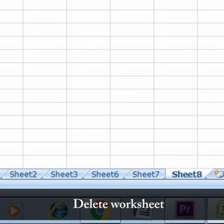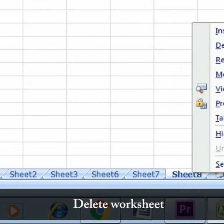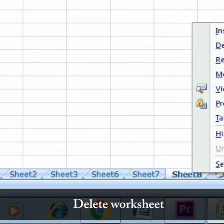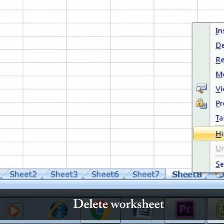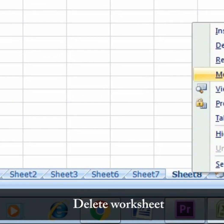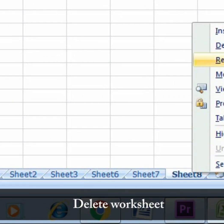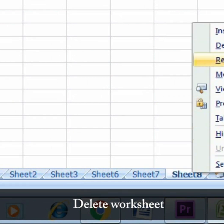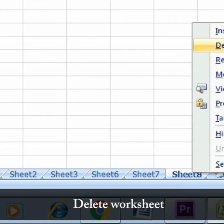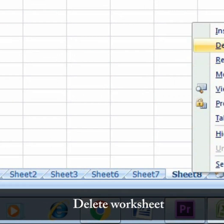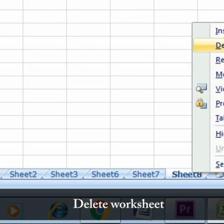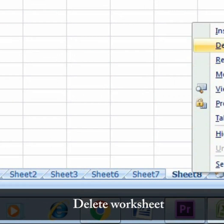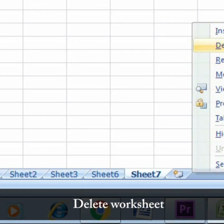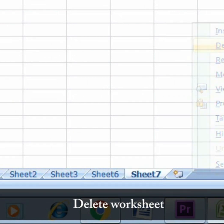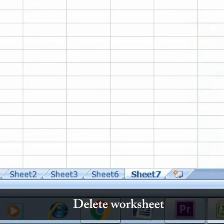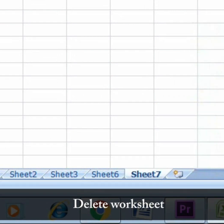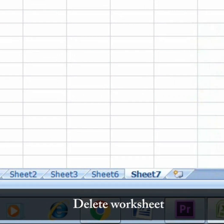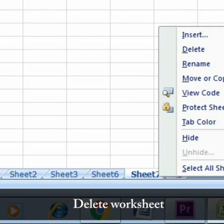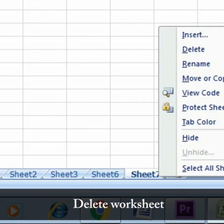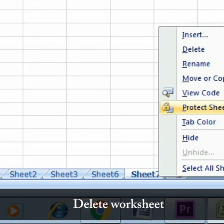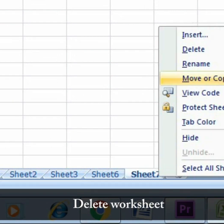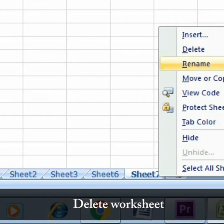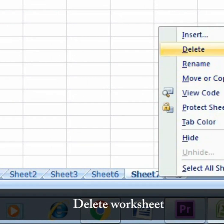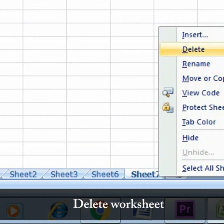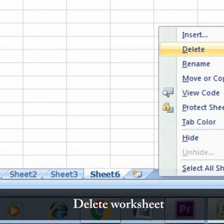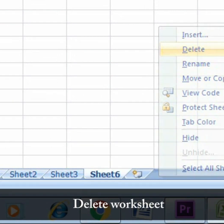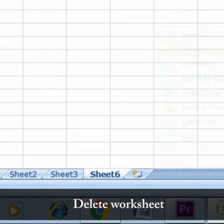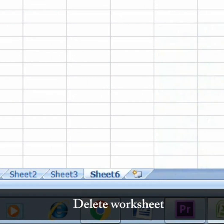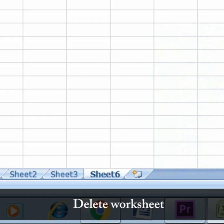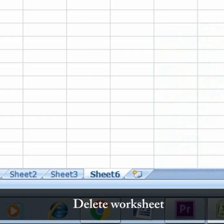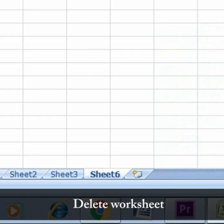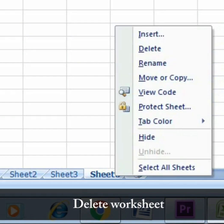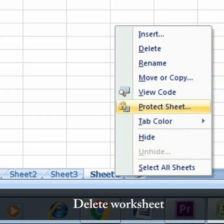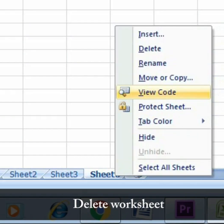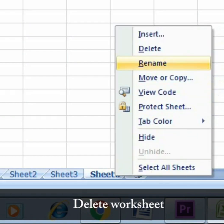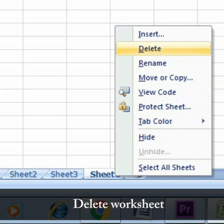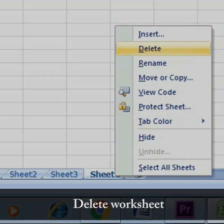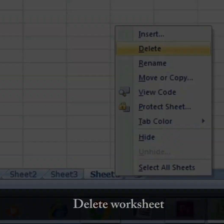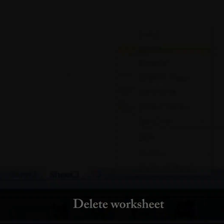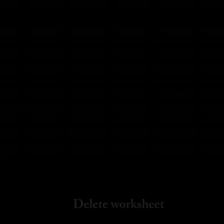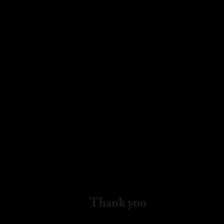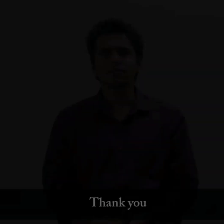Thank you.